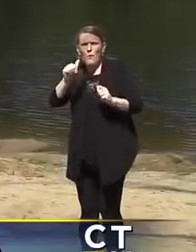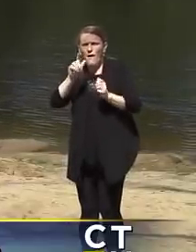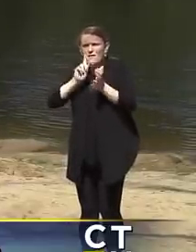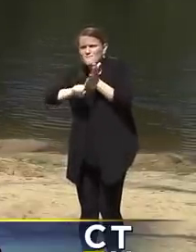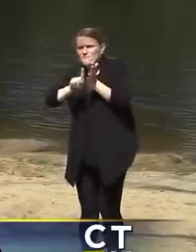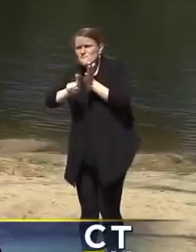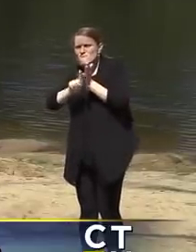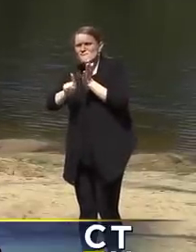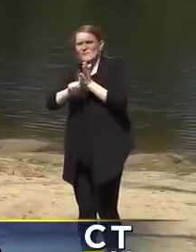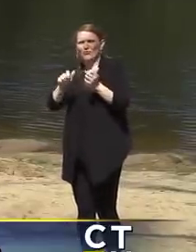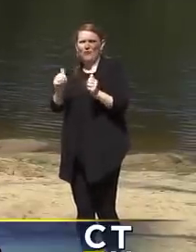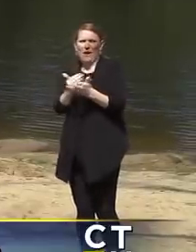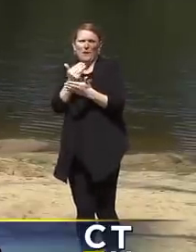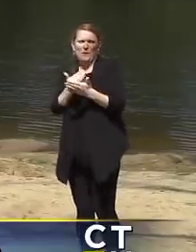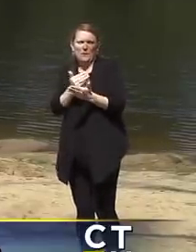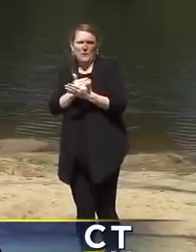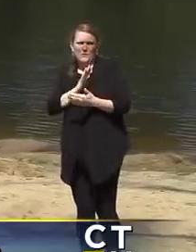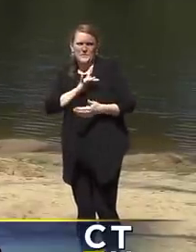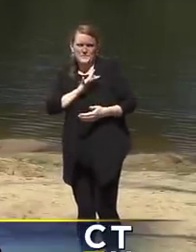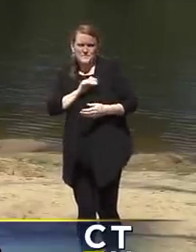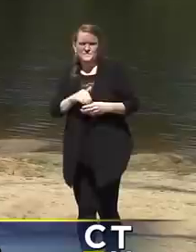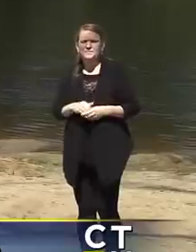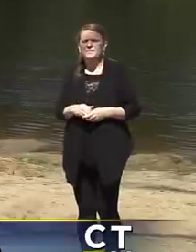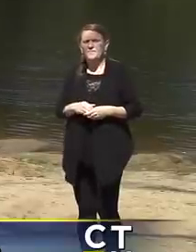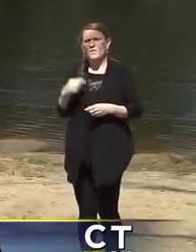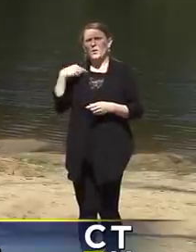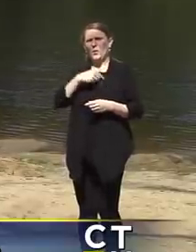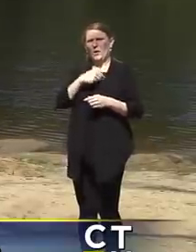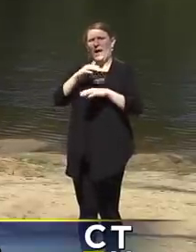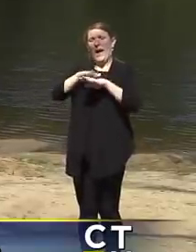We've been running a campaign on Twitter under the hashtag